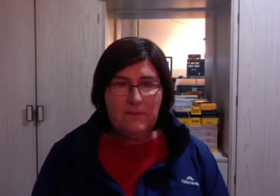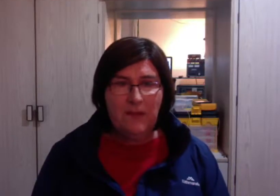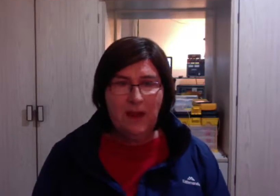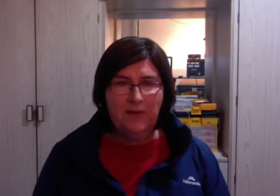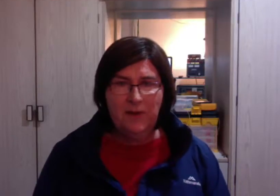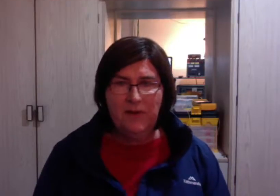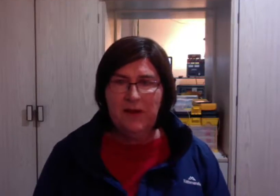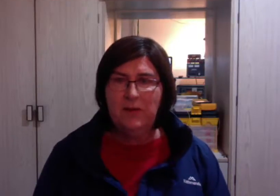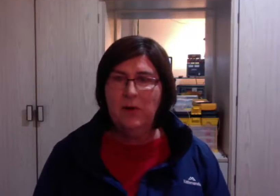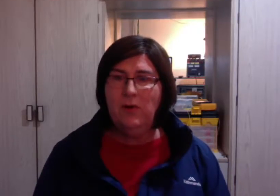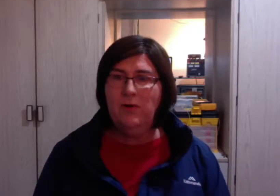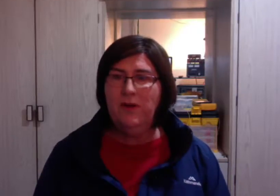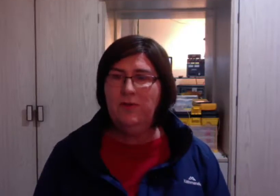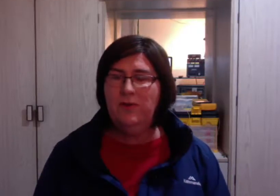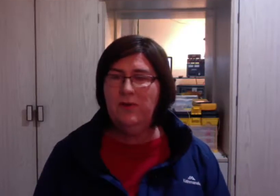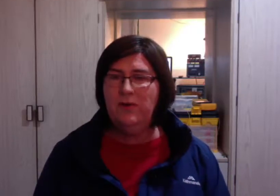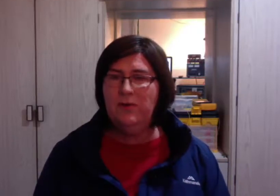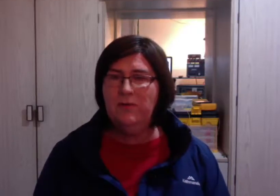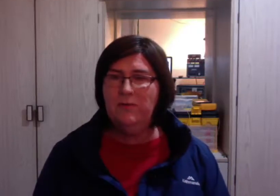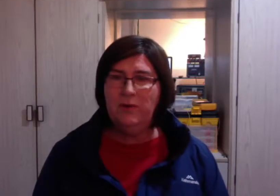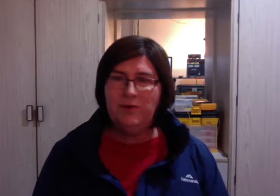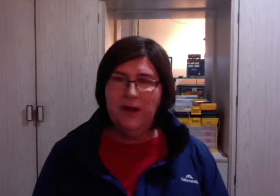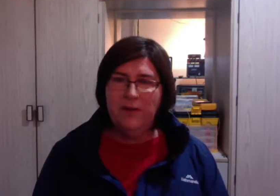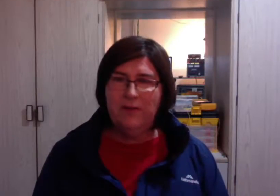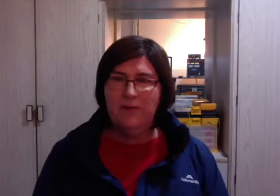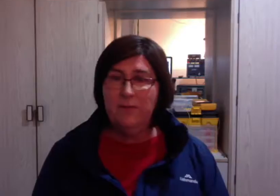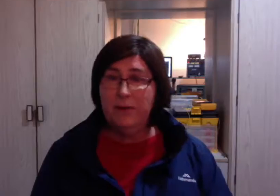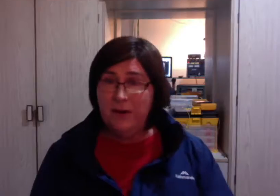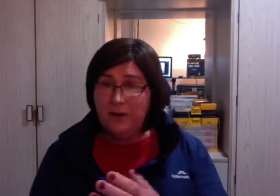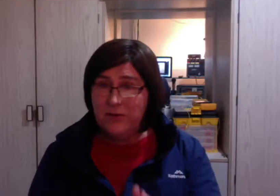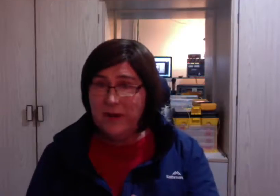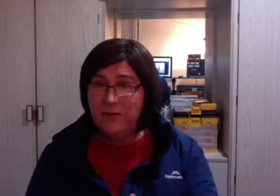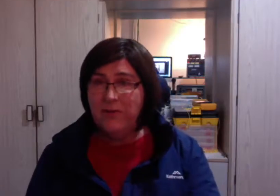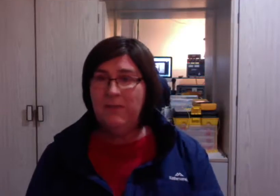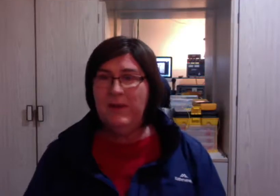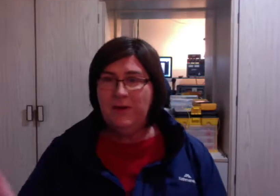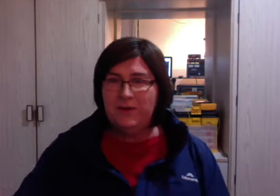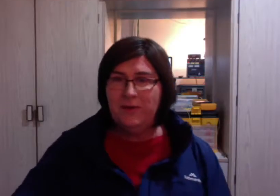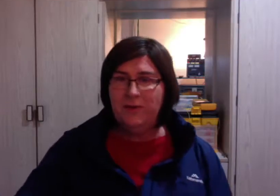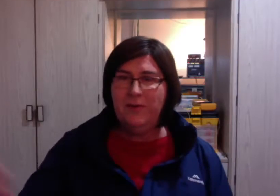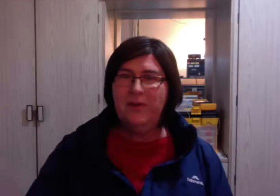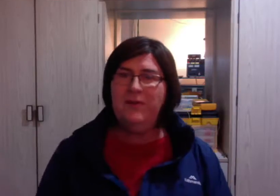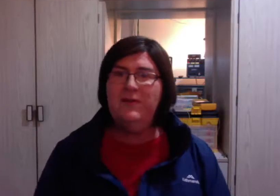I just want to thank you all, those of you who've booked training with us, been on training with us, been on tours with us,